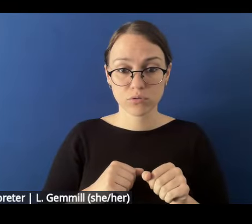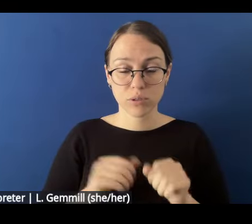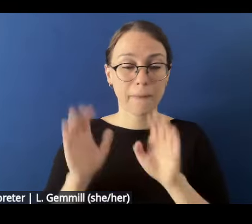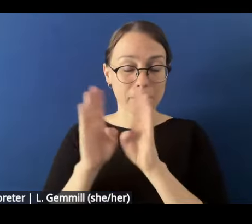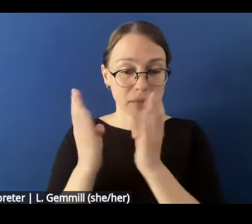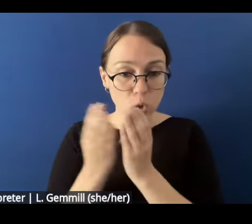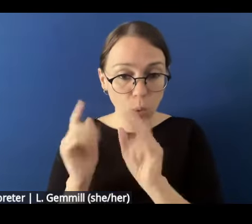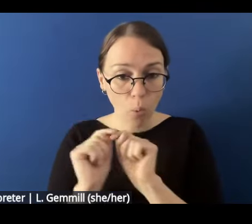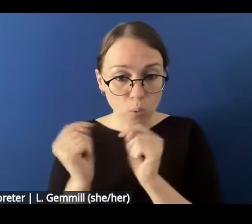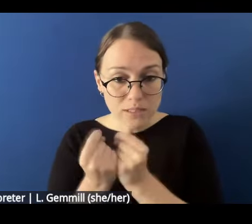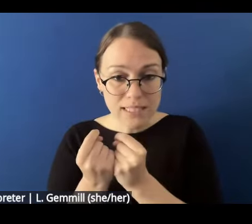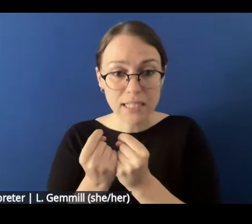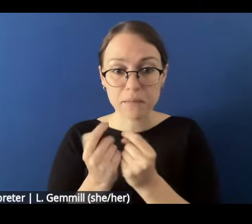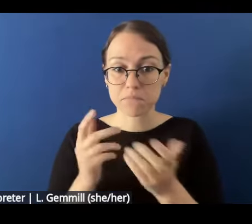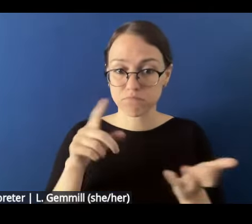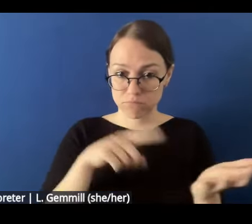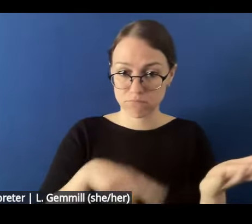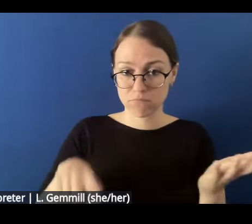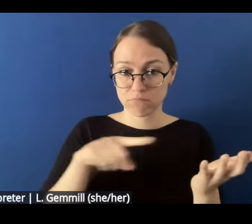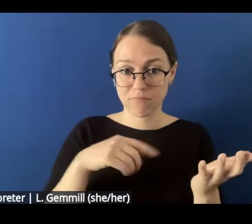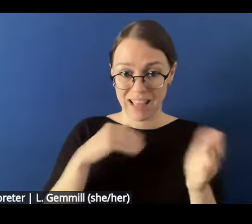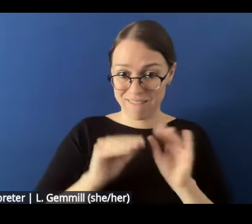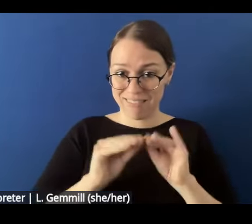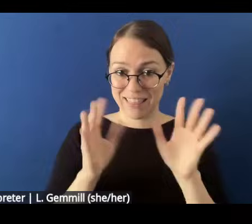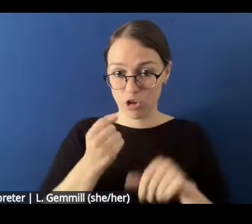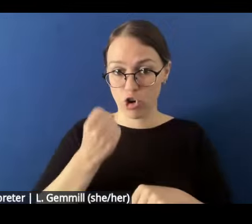Everybody would have a clear understanding of what goes into that.